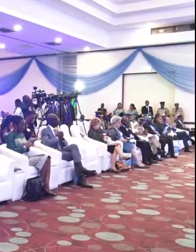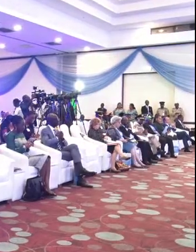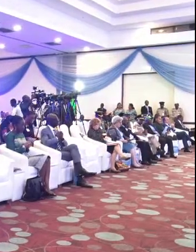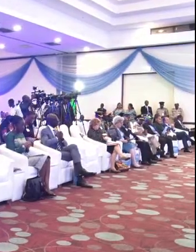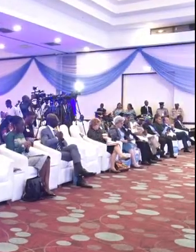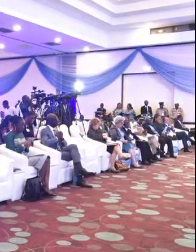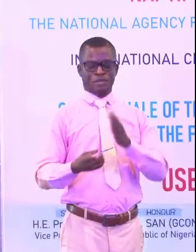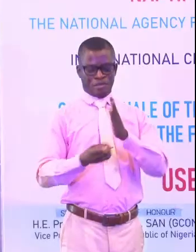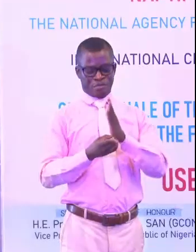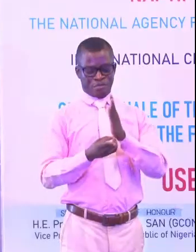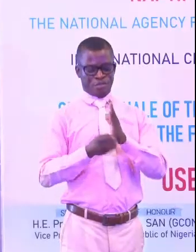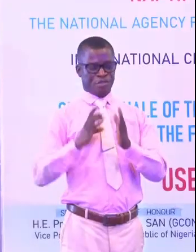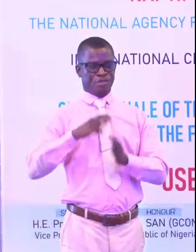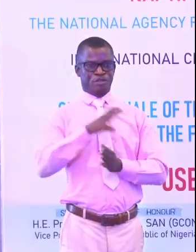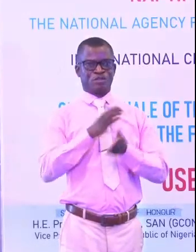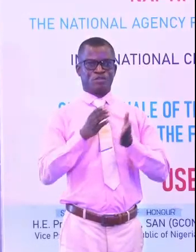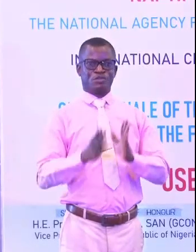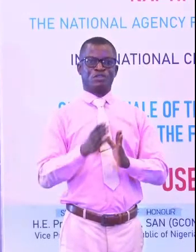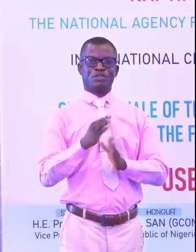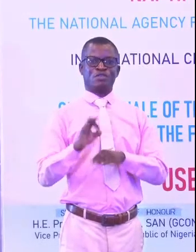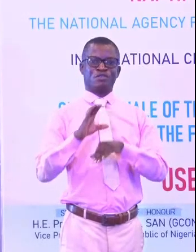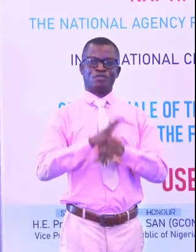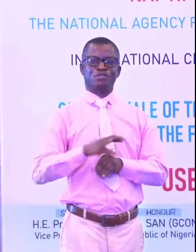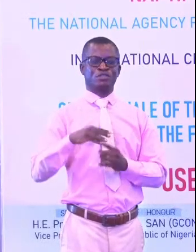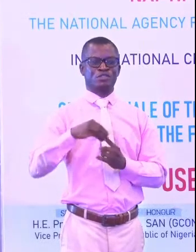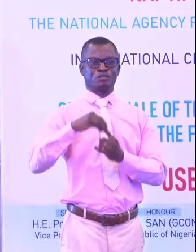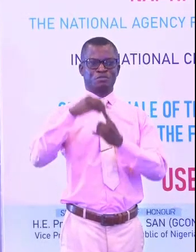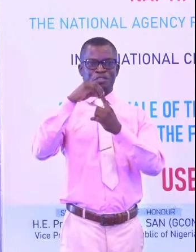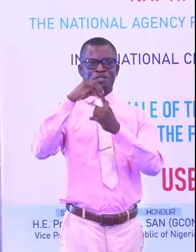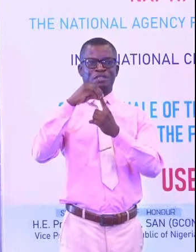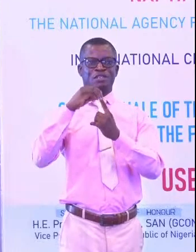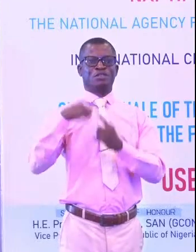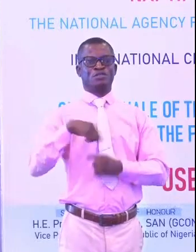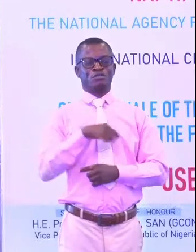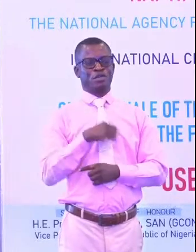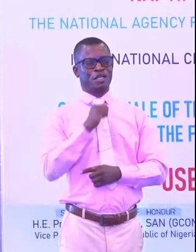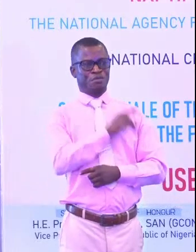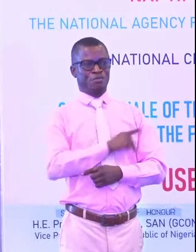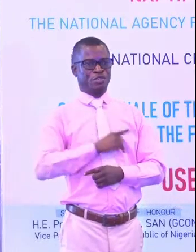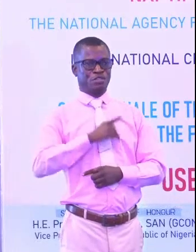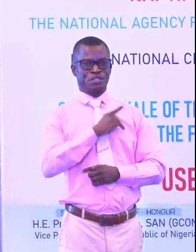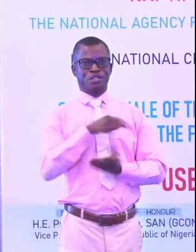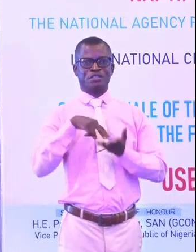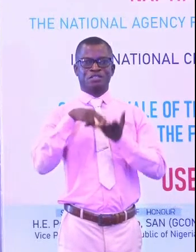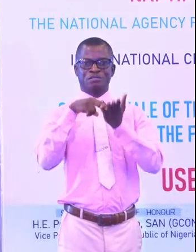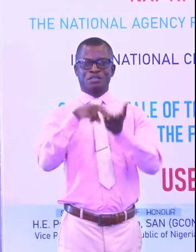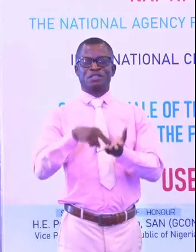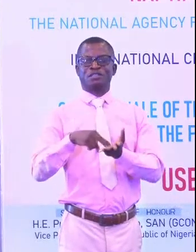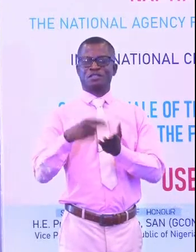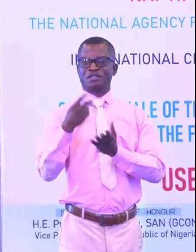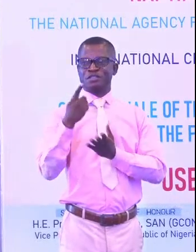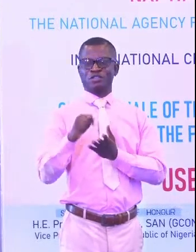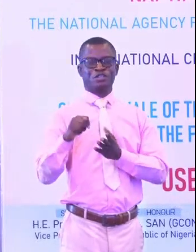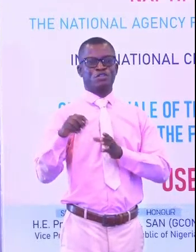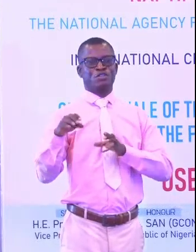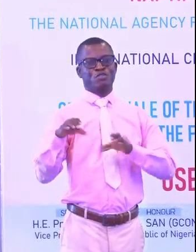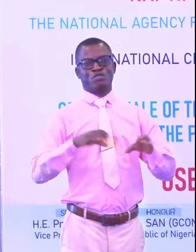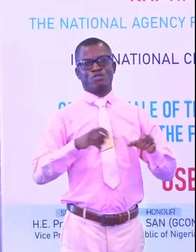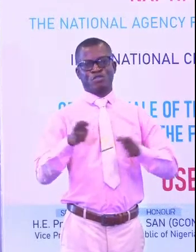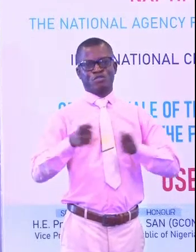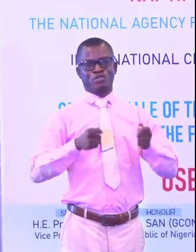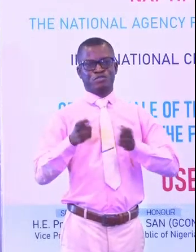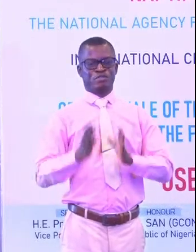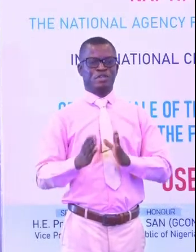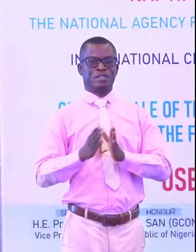The Deputy Controller of Customs, especially, we appreciate you, representing the Controller General of the